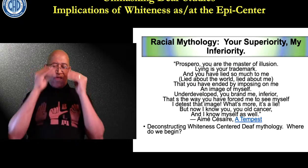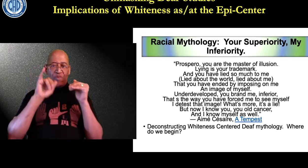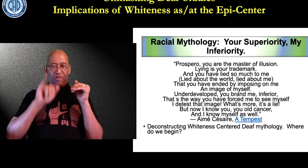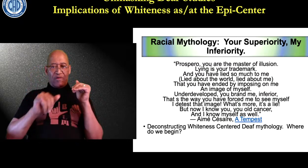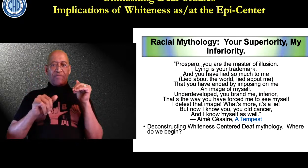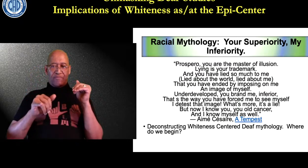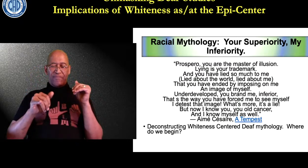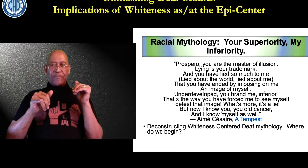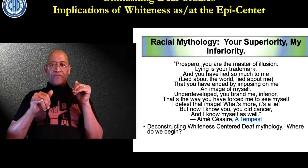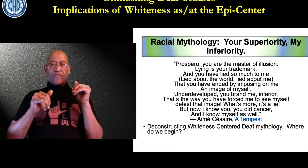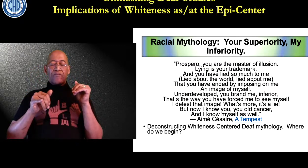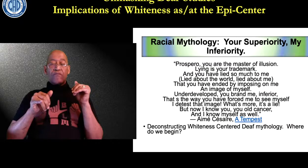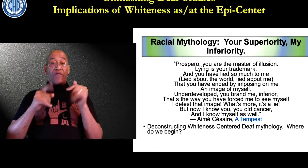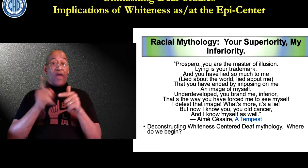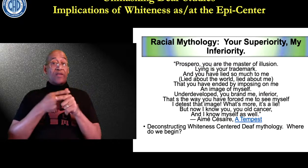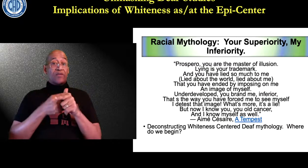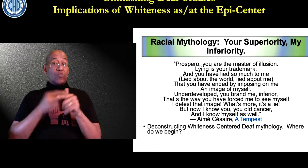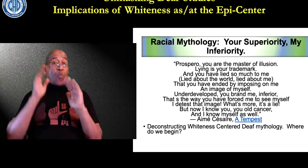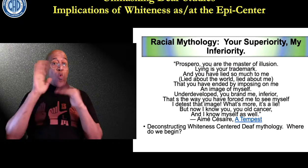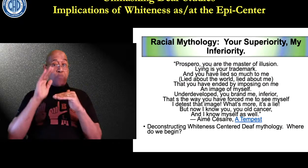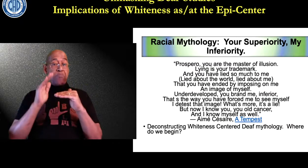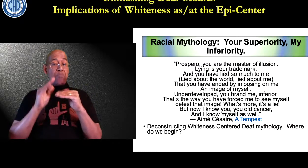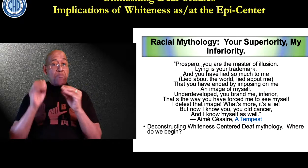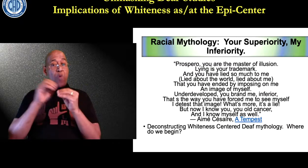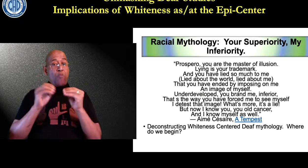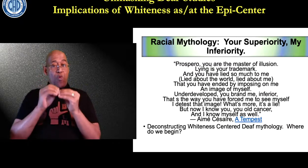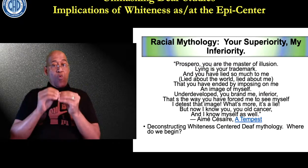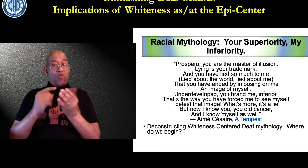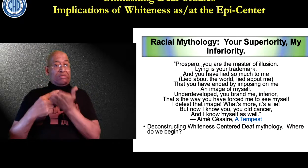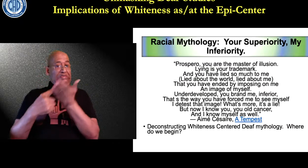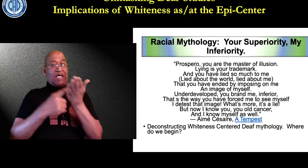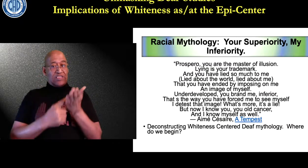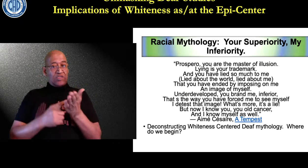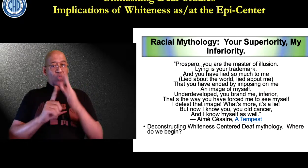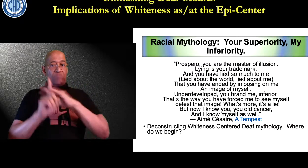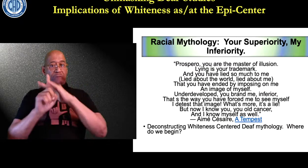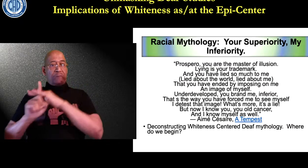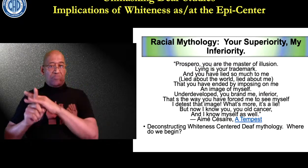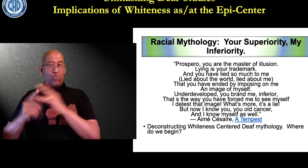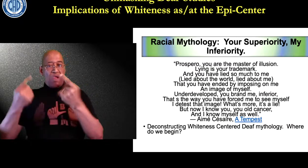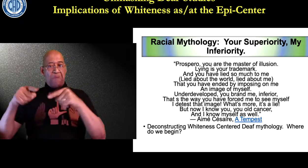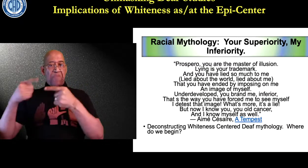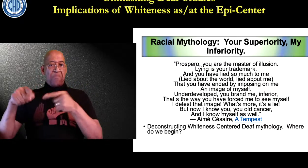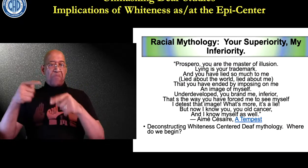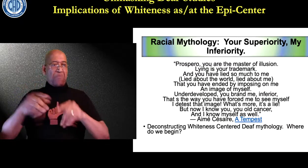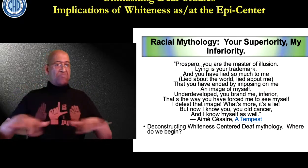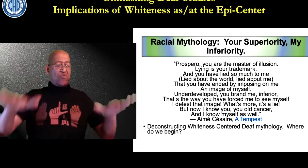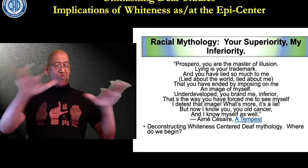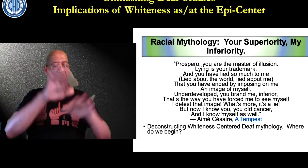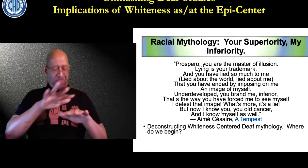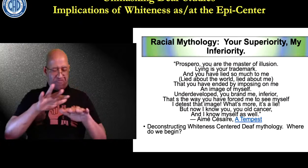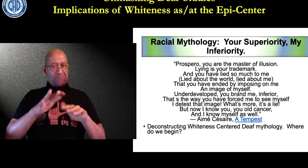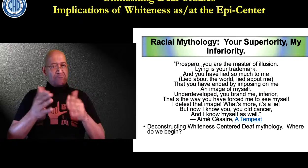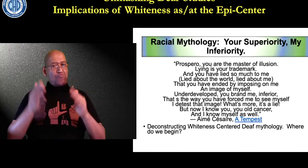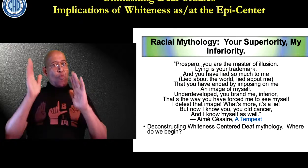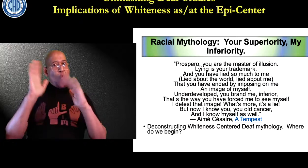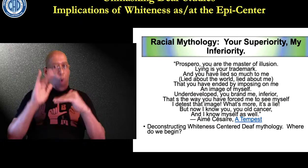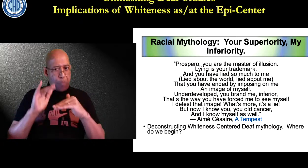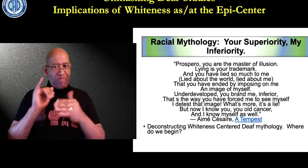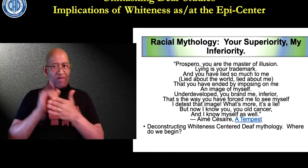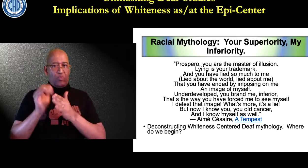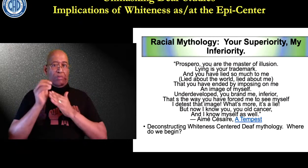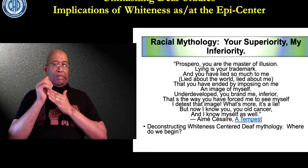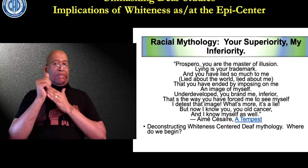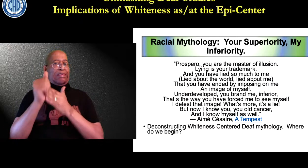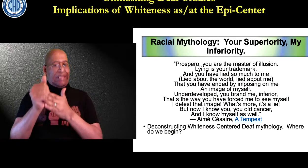I can't give you that answer. I want you to think about that answer. Then hopefully